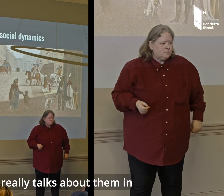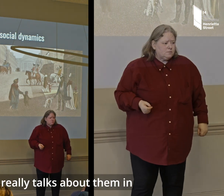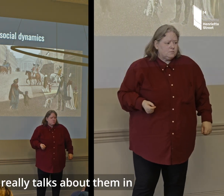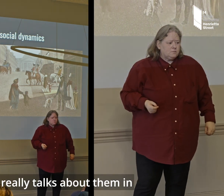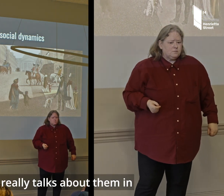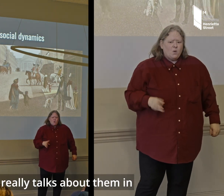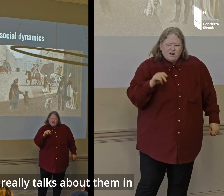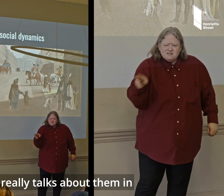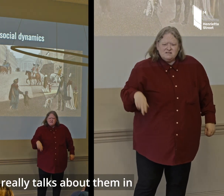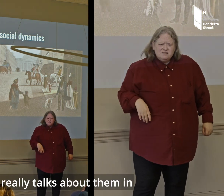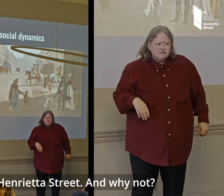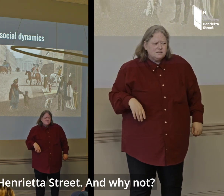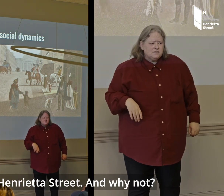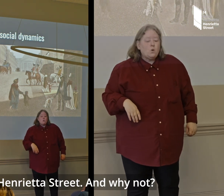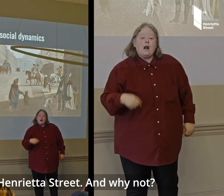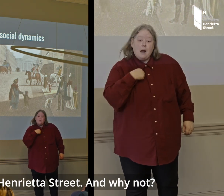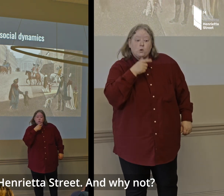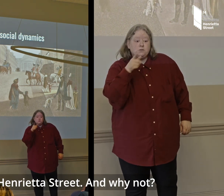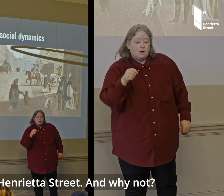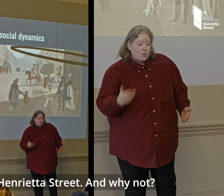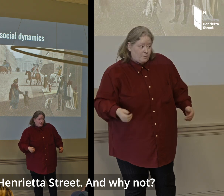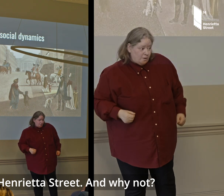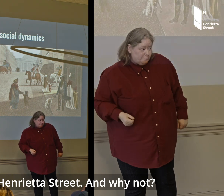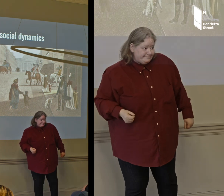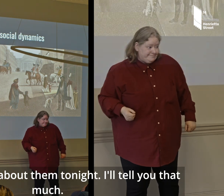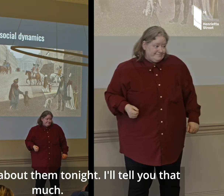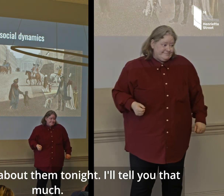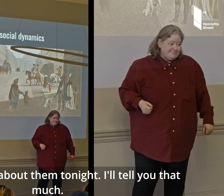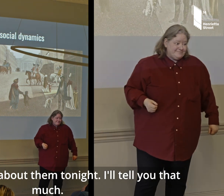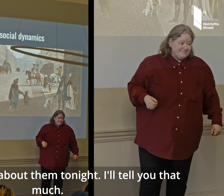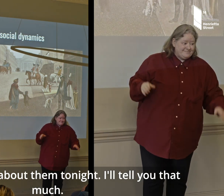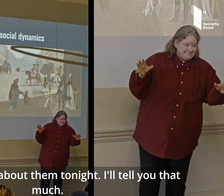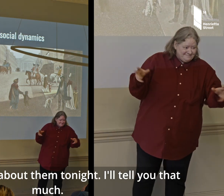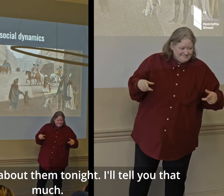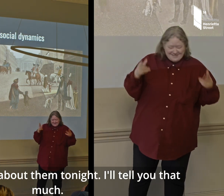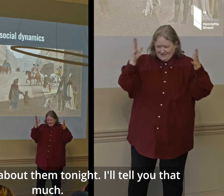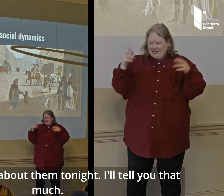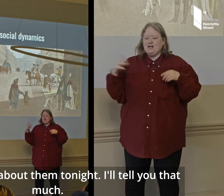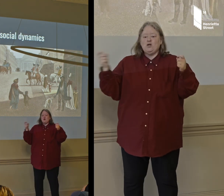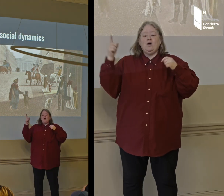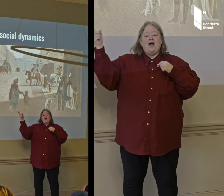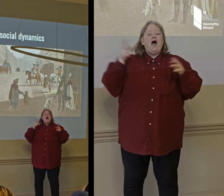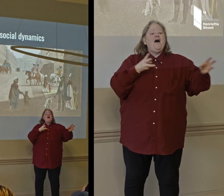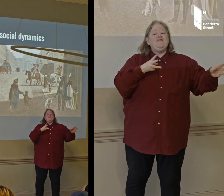no one really talks about them in relation to Henrietta Street. And why not? I'm going to talk about them tonight, I'll tell you that much.